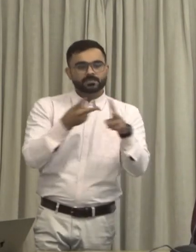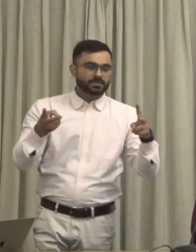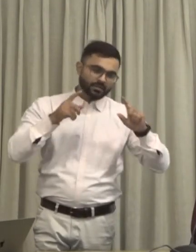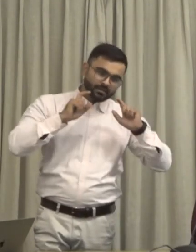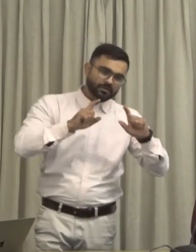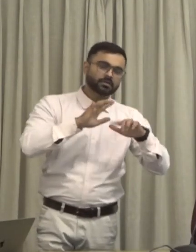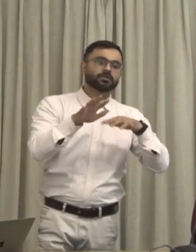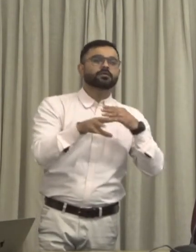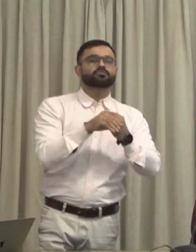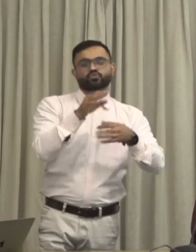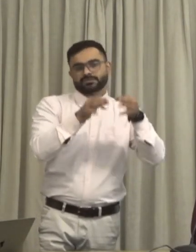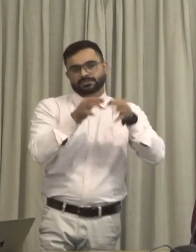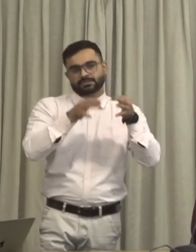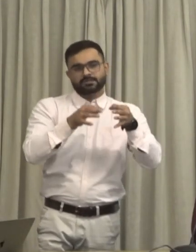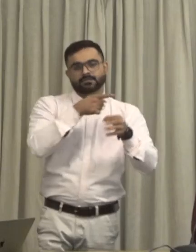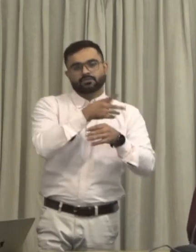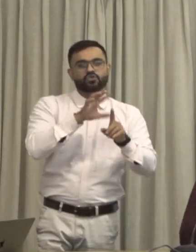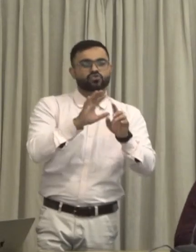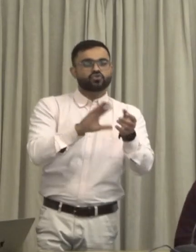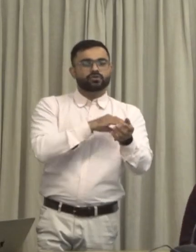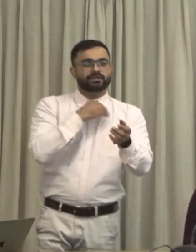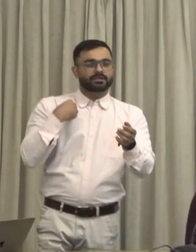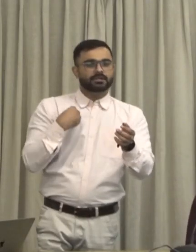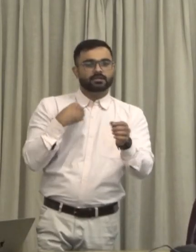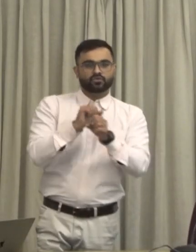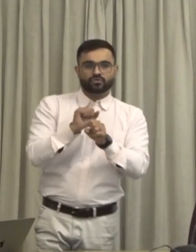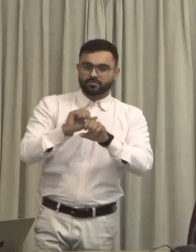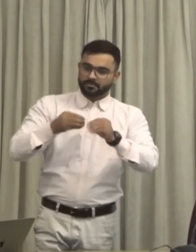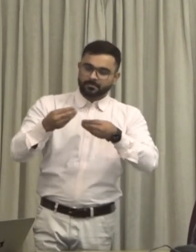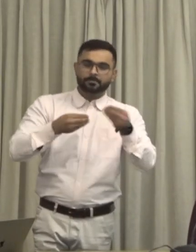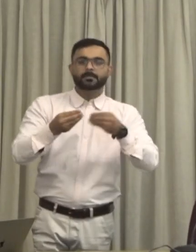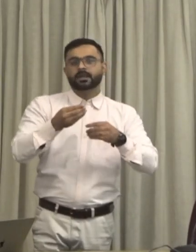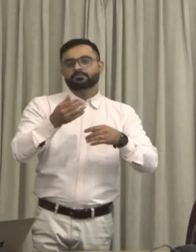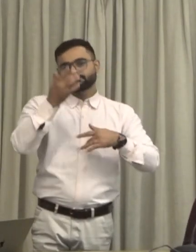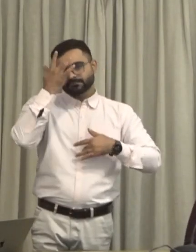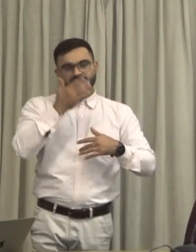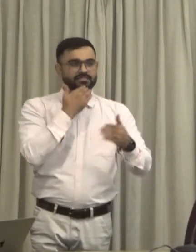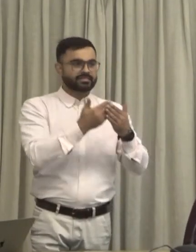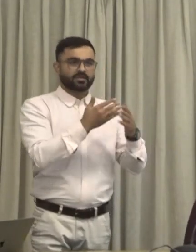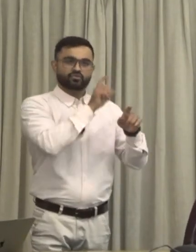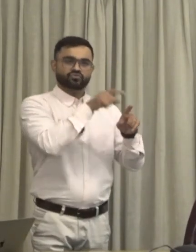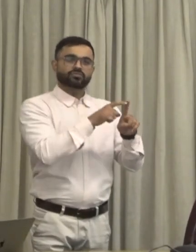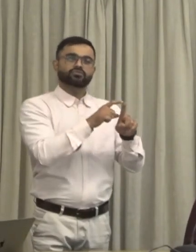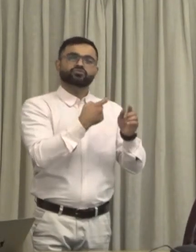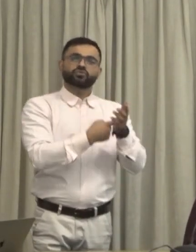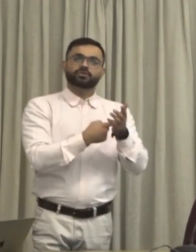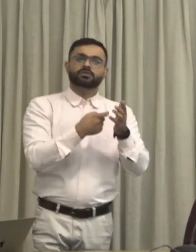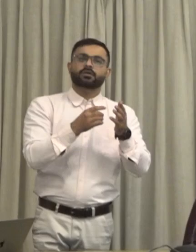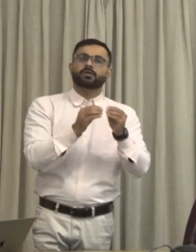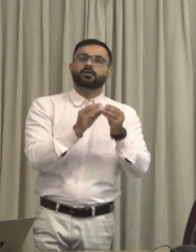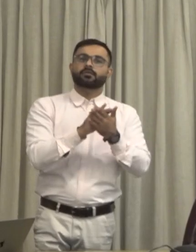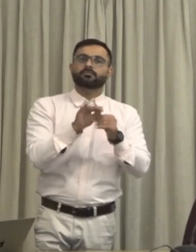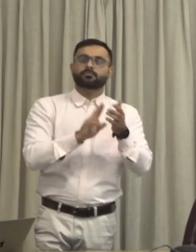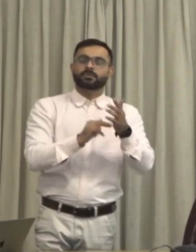care that the judgment intends that doctors are able to provide to their patients. So thank you very much, Dr. Bhatnagar, for coming